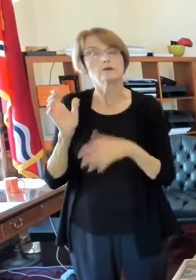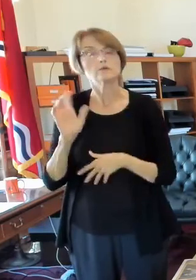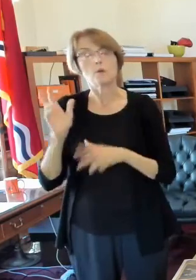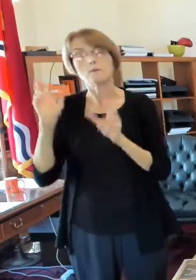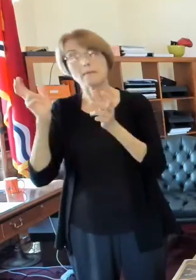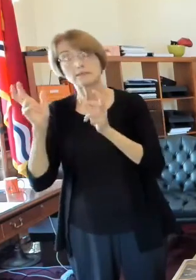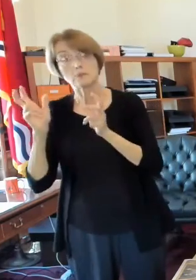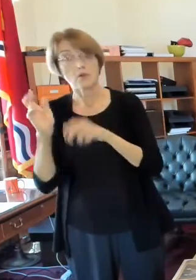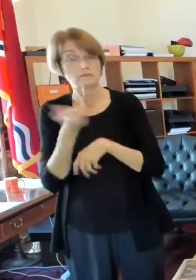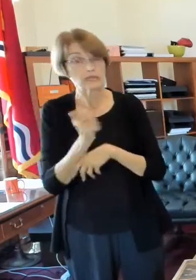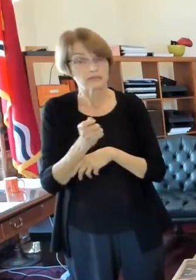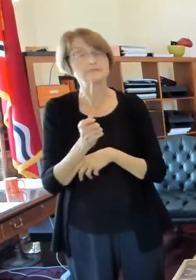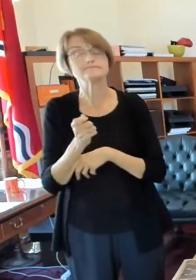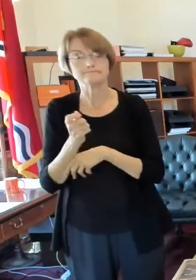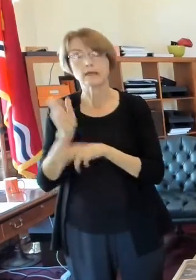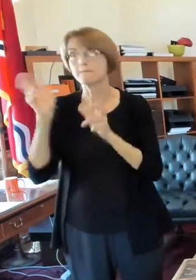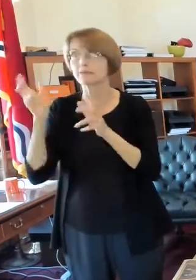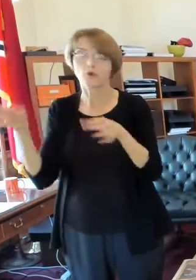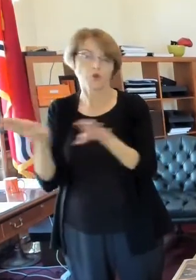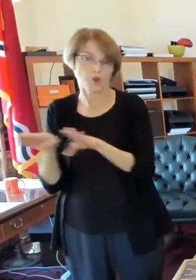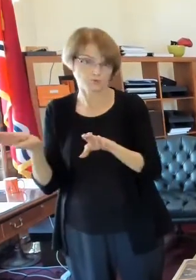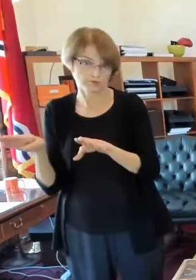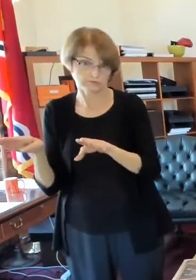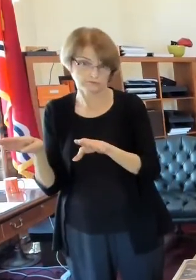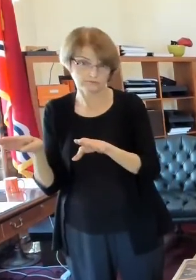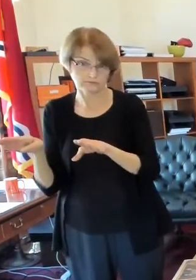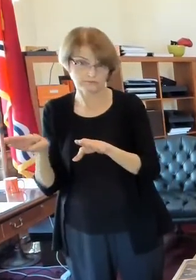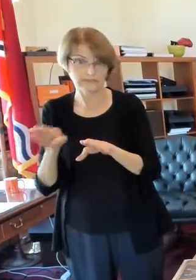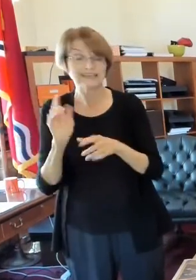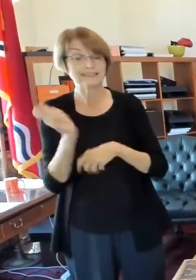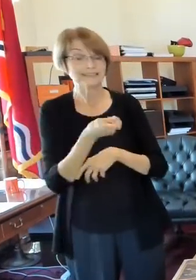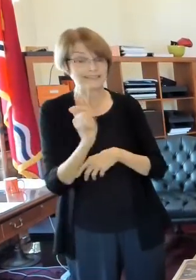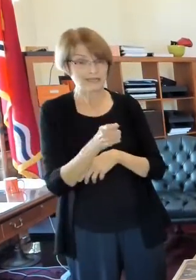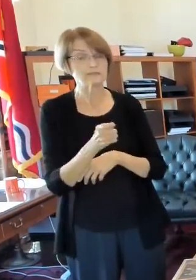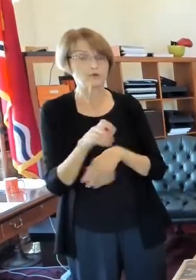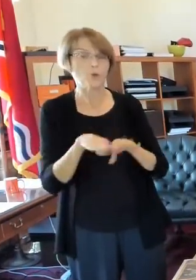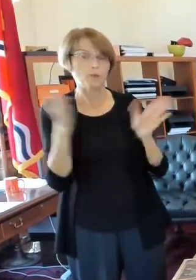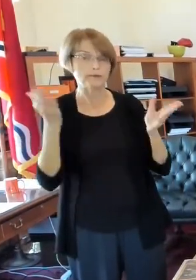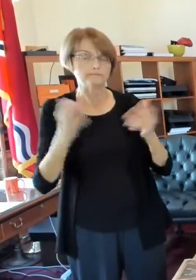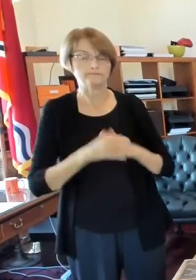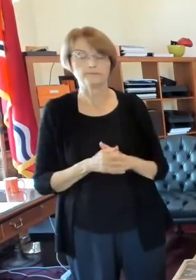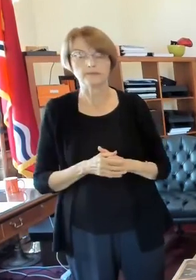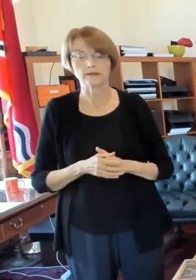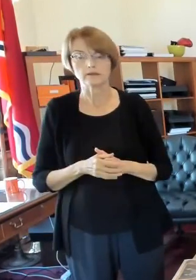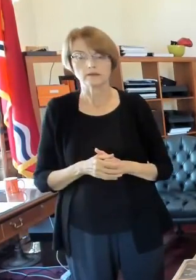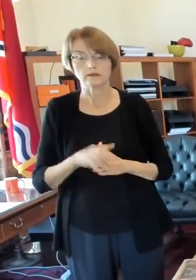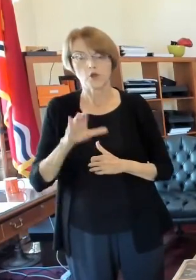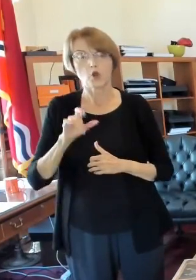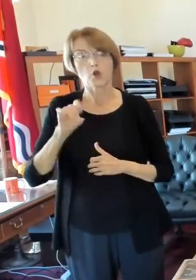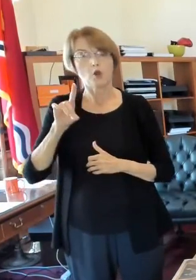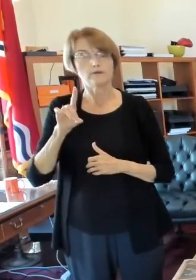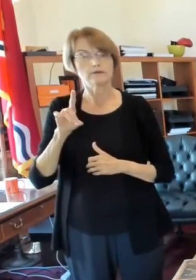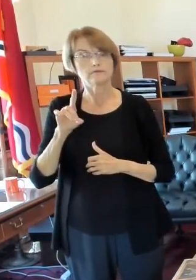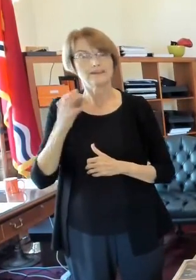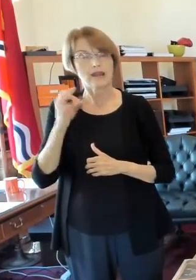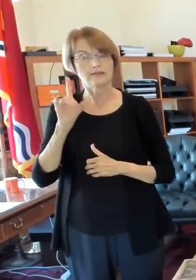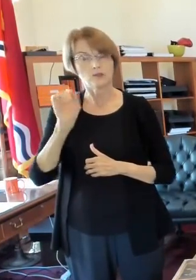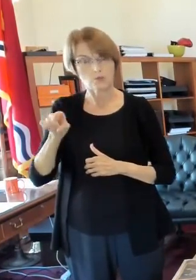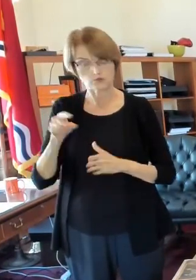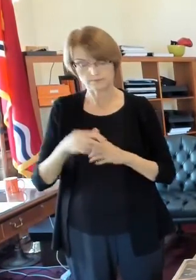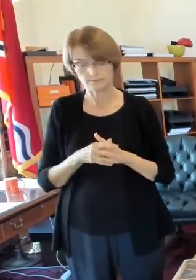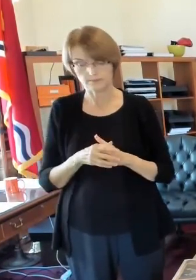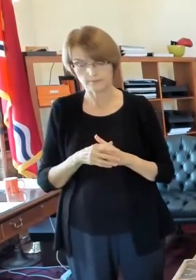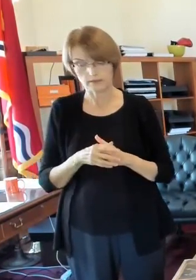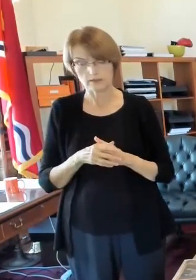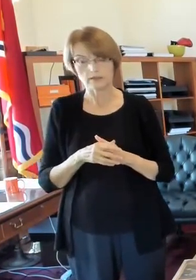and tennis courts. Okay. No basketball. Tennis is okay. So also in COVID-19, we got a question asking